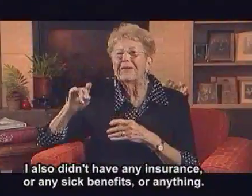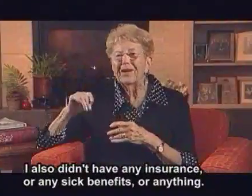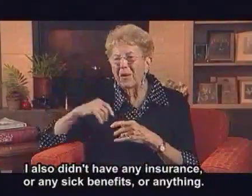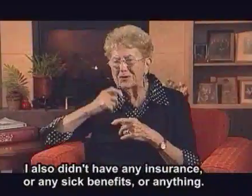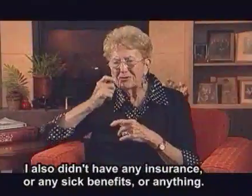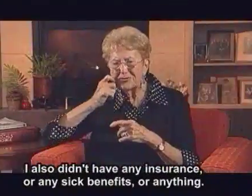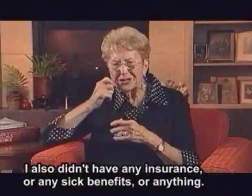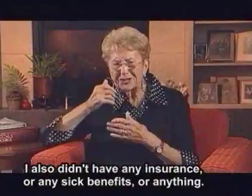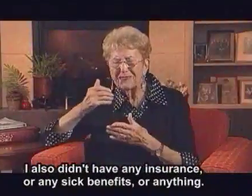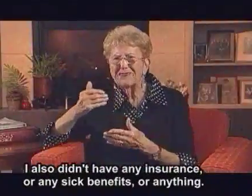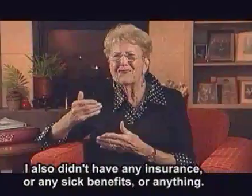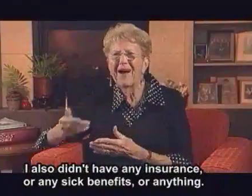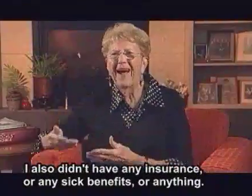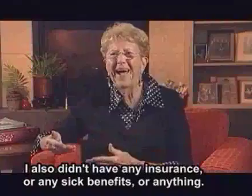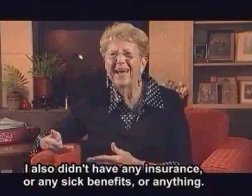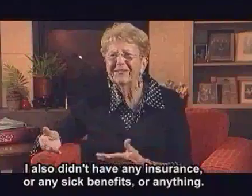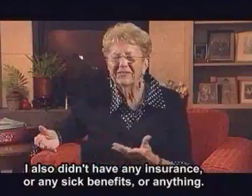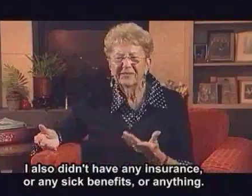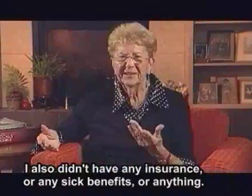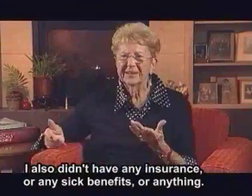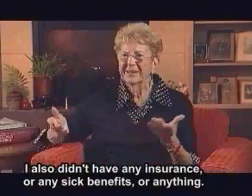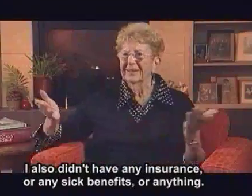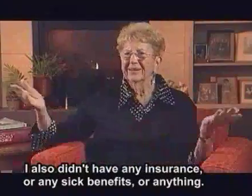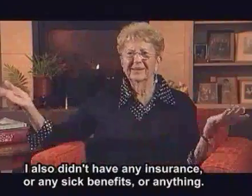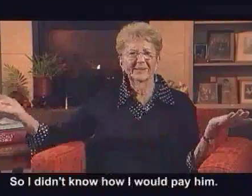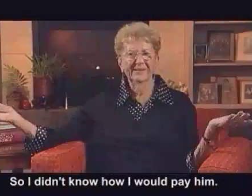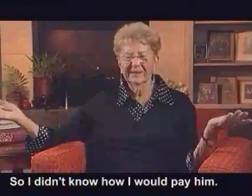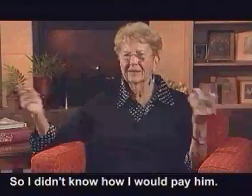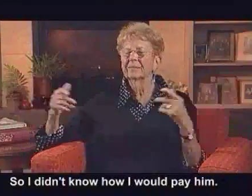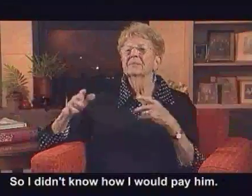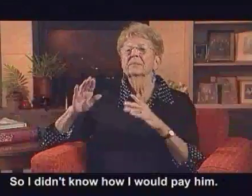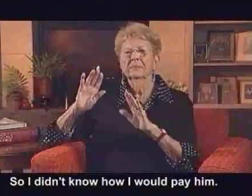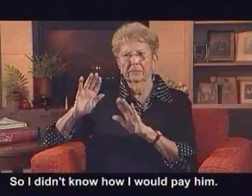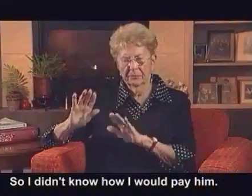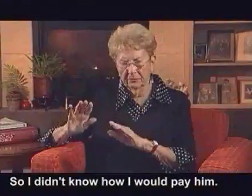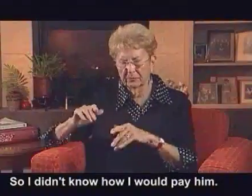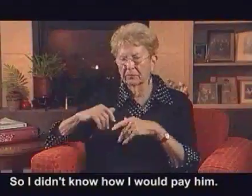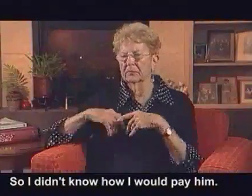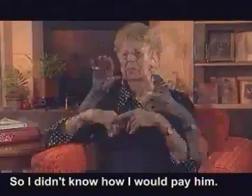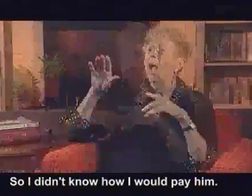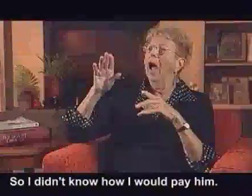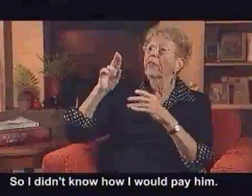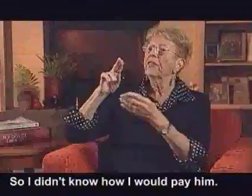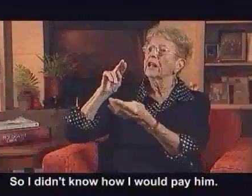insurance or any sort of sick benefits or anything, so I didn't know how I would pay him.